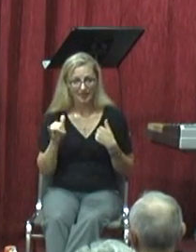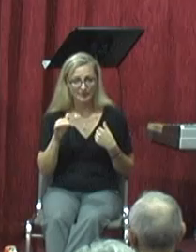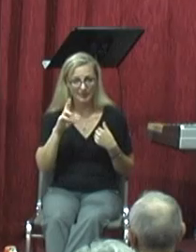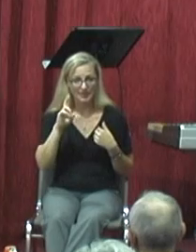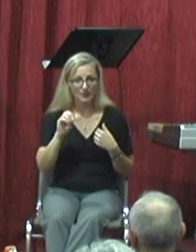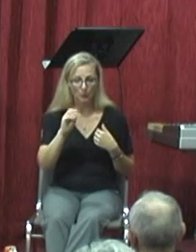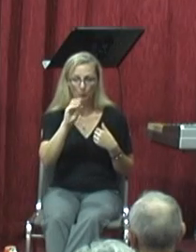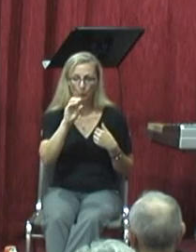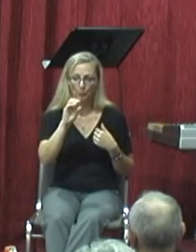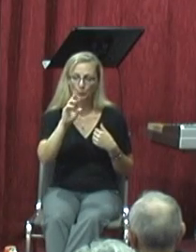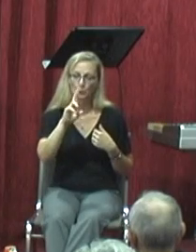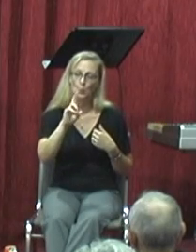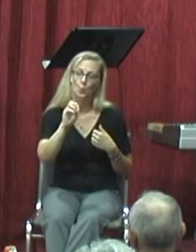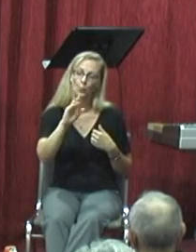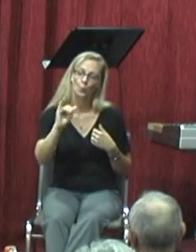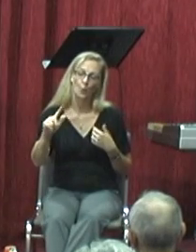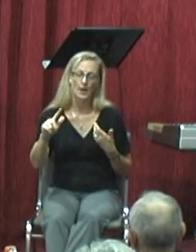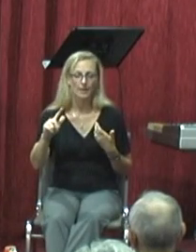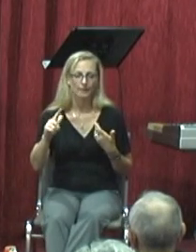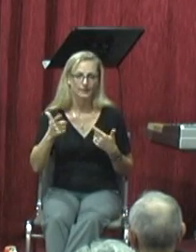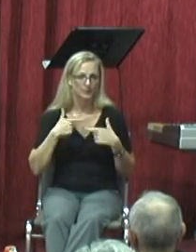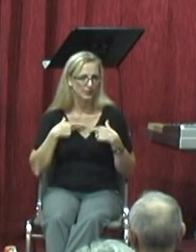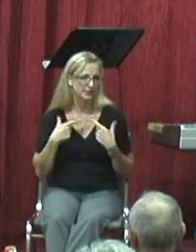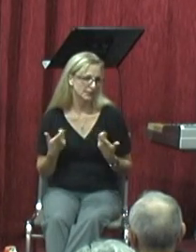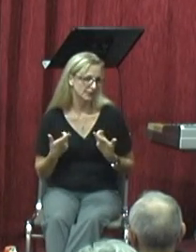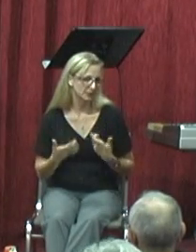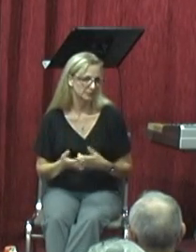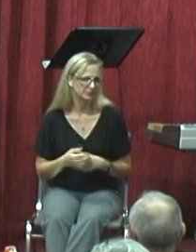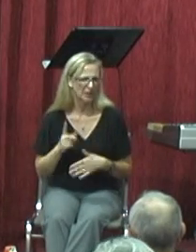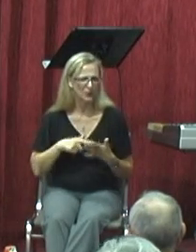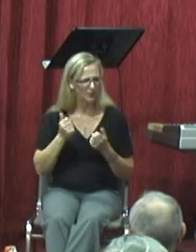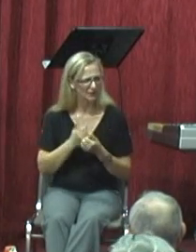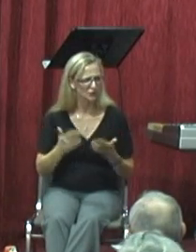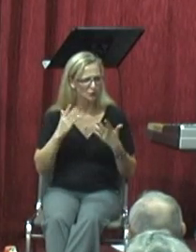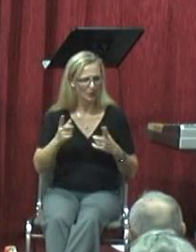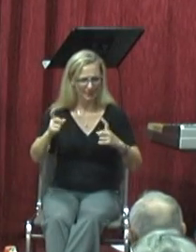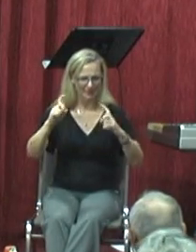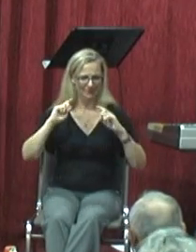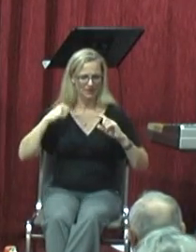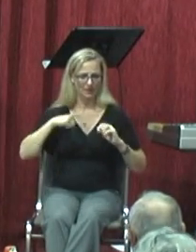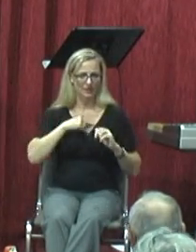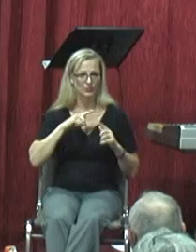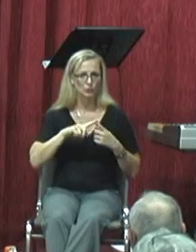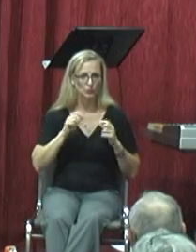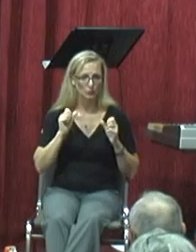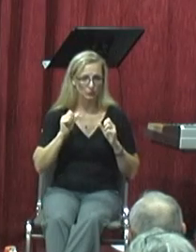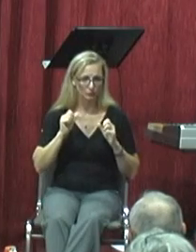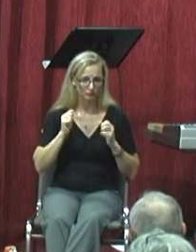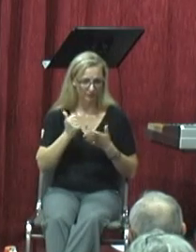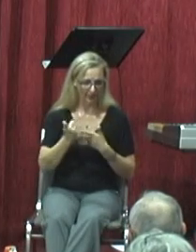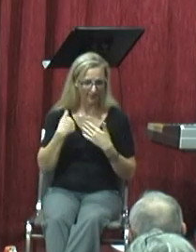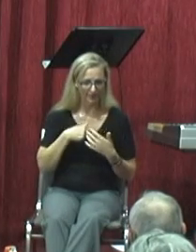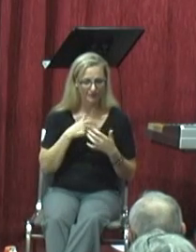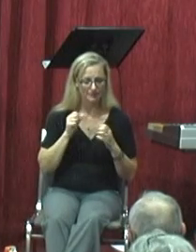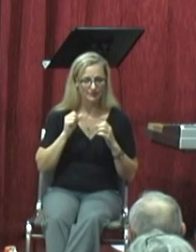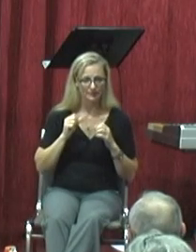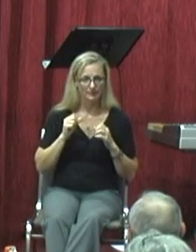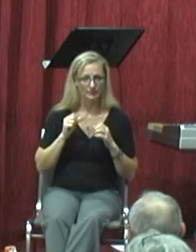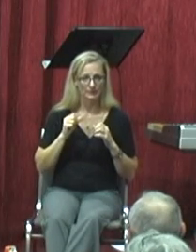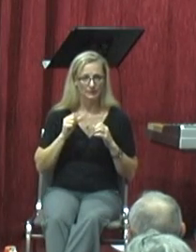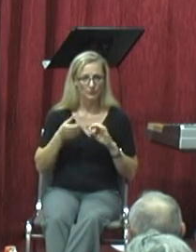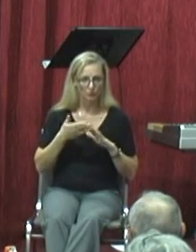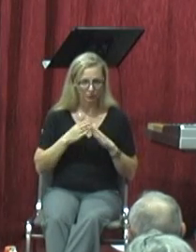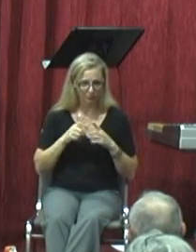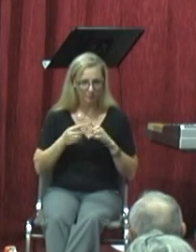royal Kohen? And also, what has Yeshua given us to enable us to be his